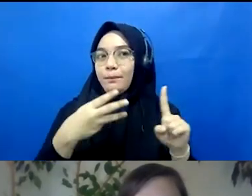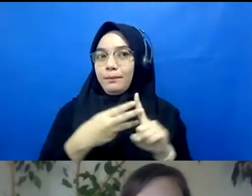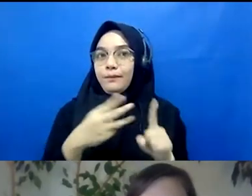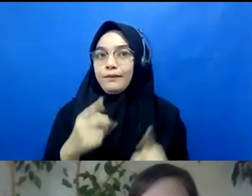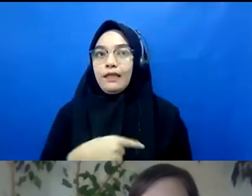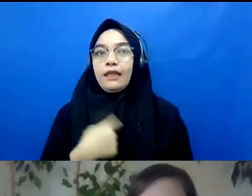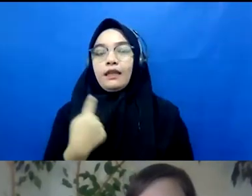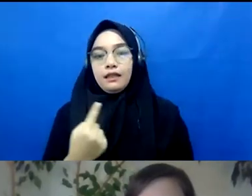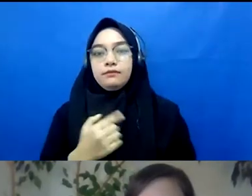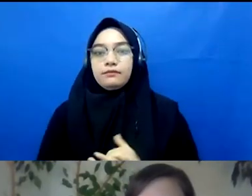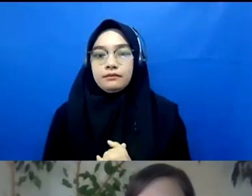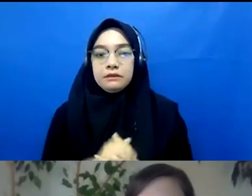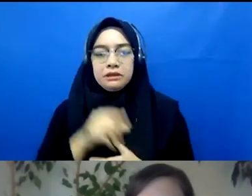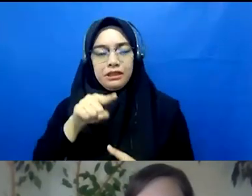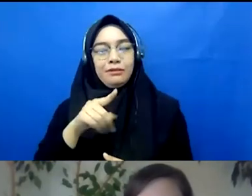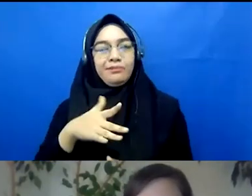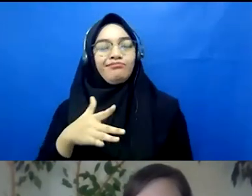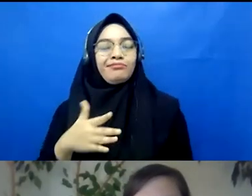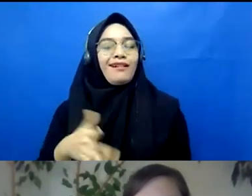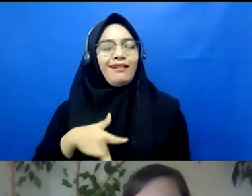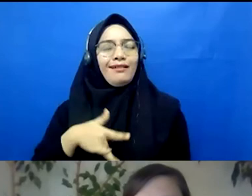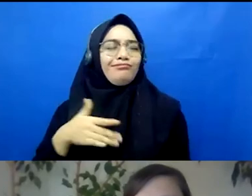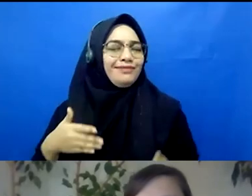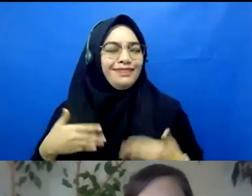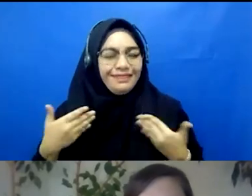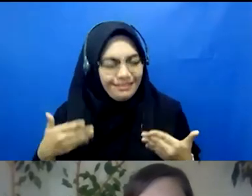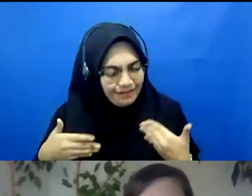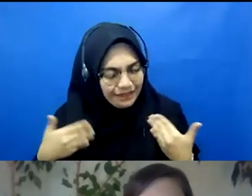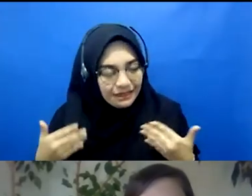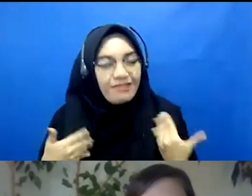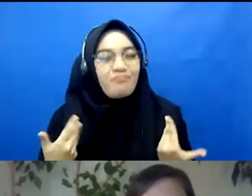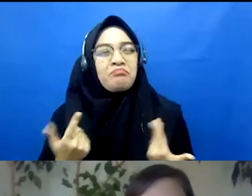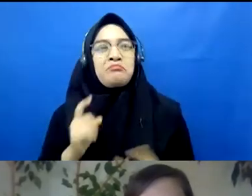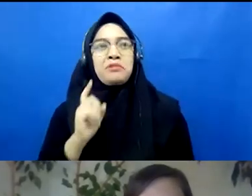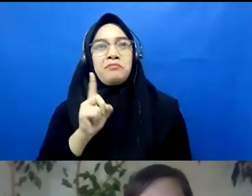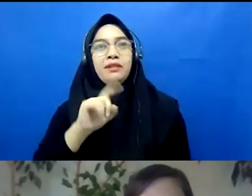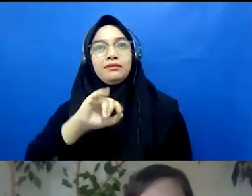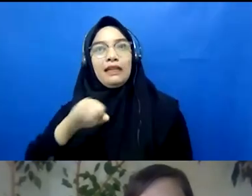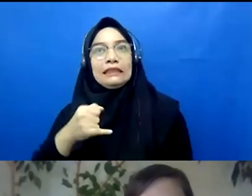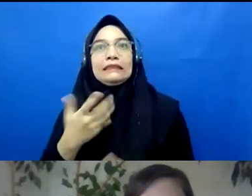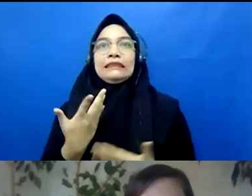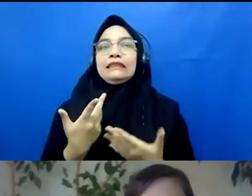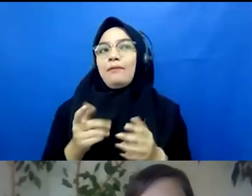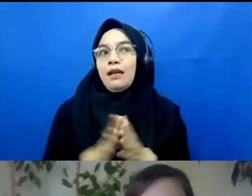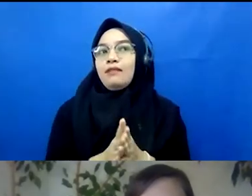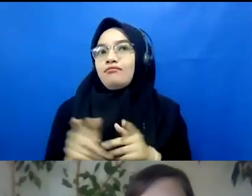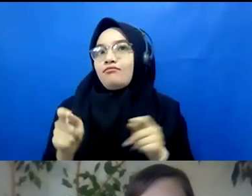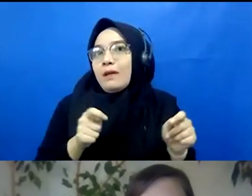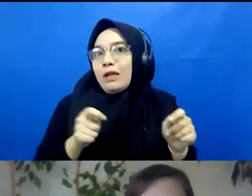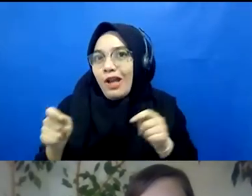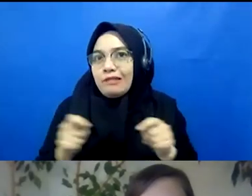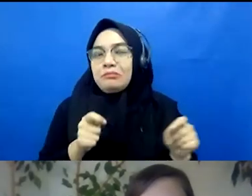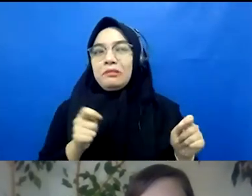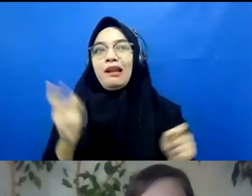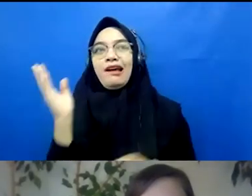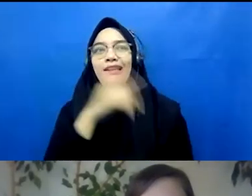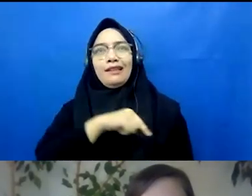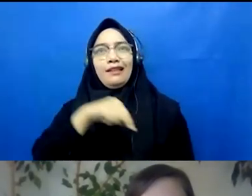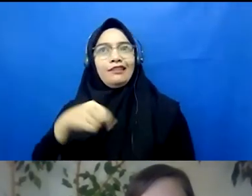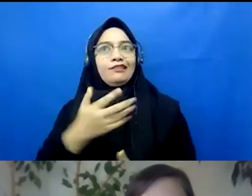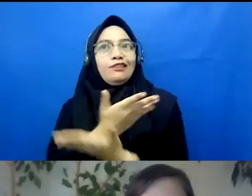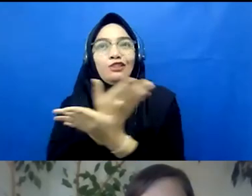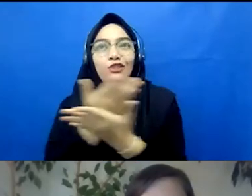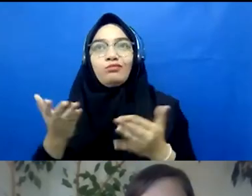my personal pleasure to be the host of this event, to emcee it with all our fabulous speakers. And really,